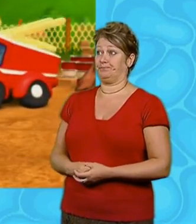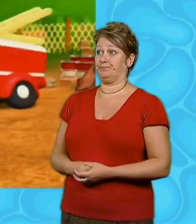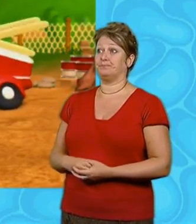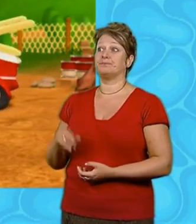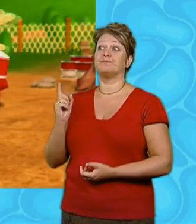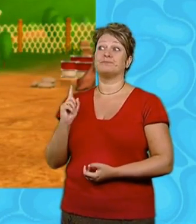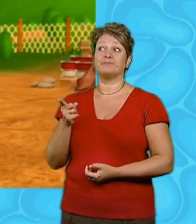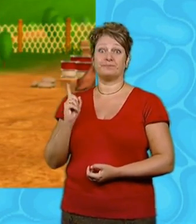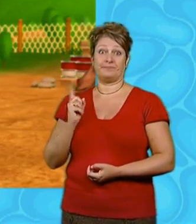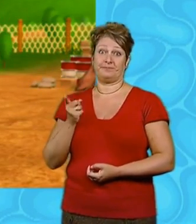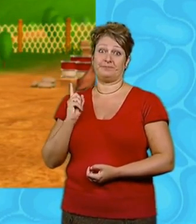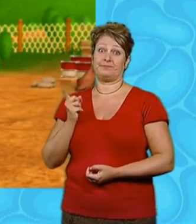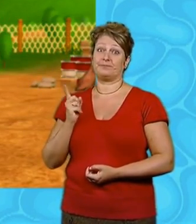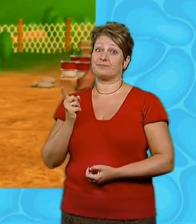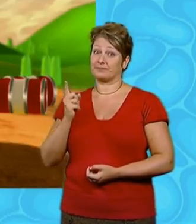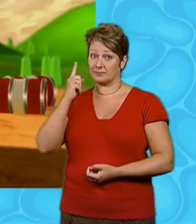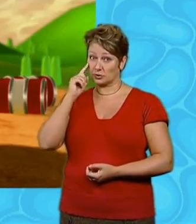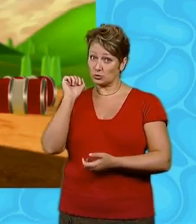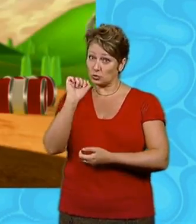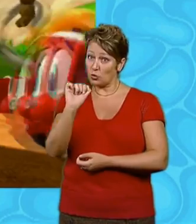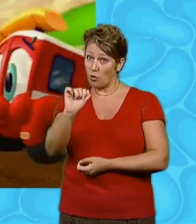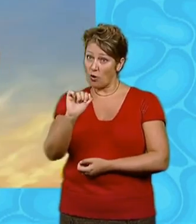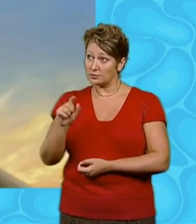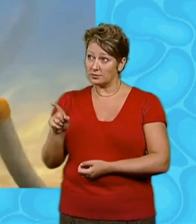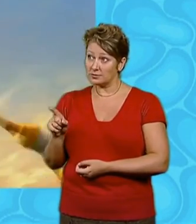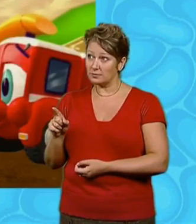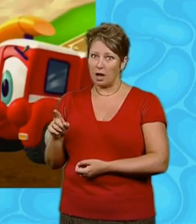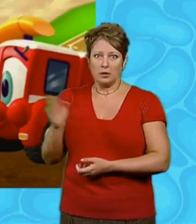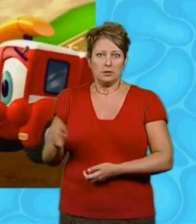And Dex, I think this is yours.